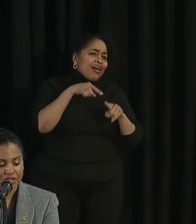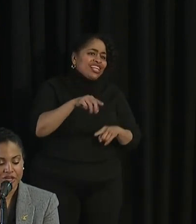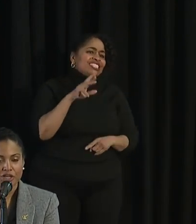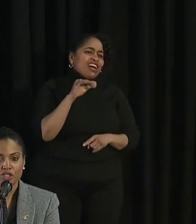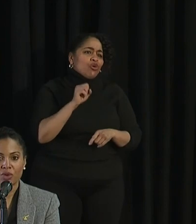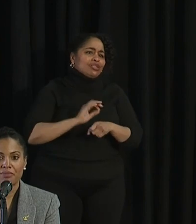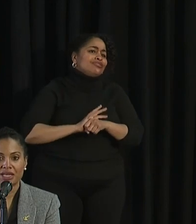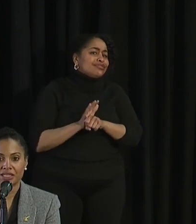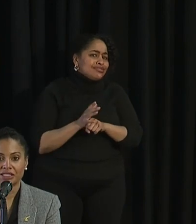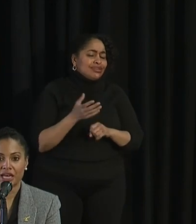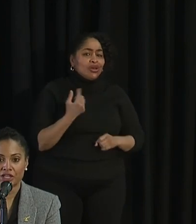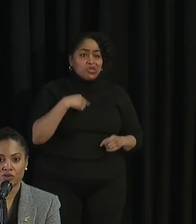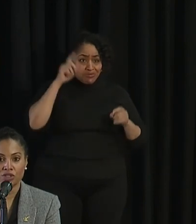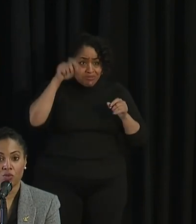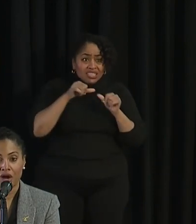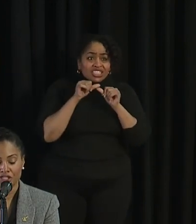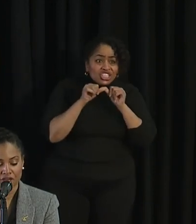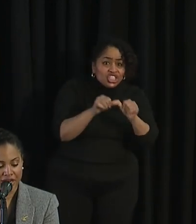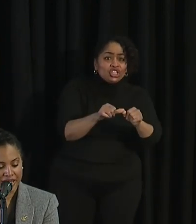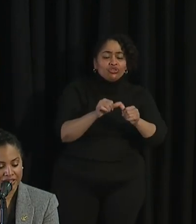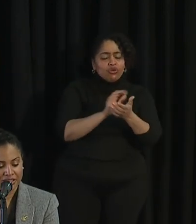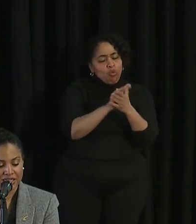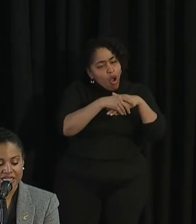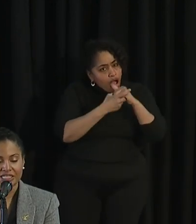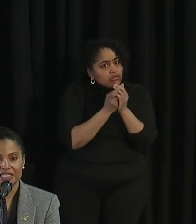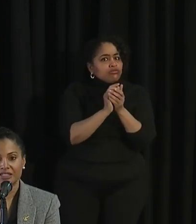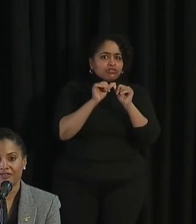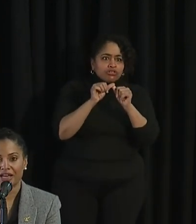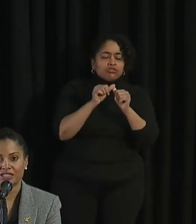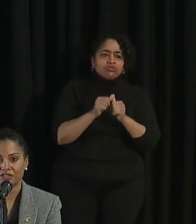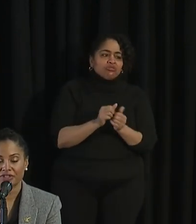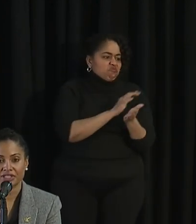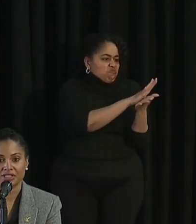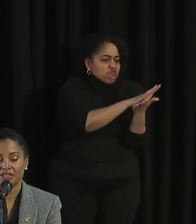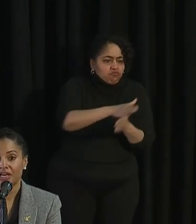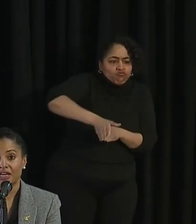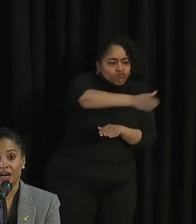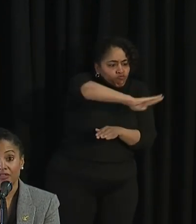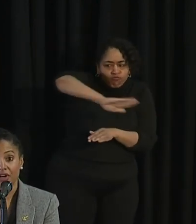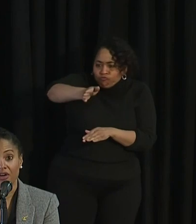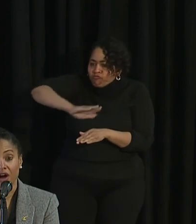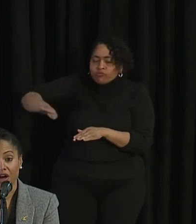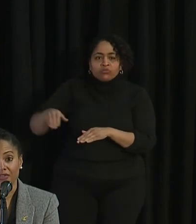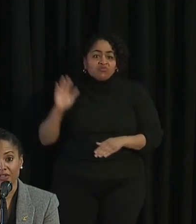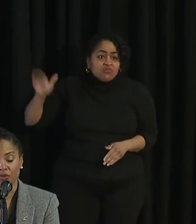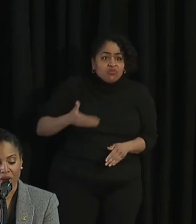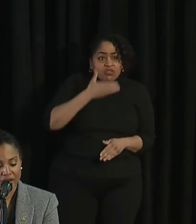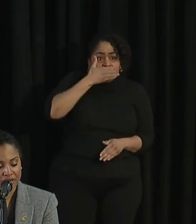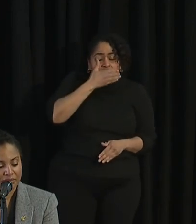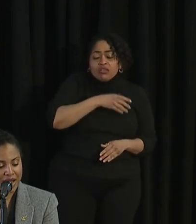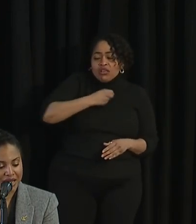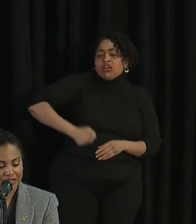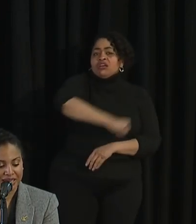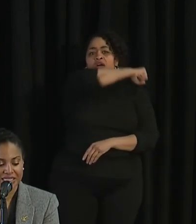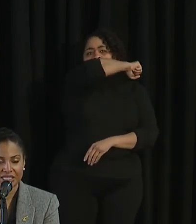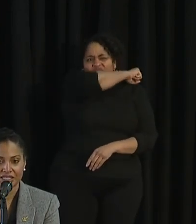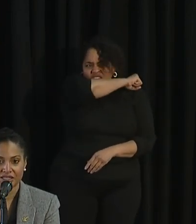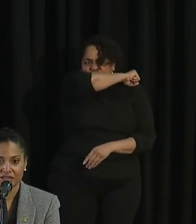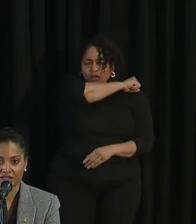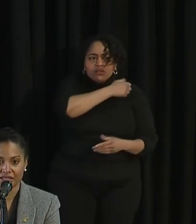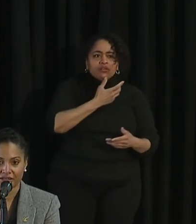virus. So we must continue to wash our hands, disinfect surfaces, cover our coughs, wear a mask,